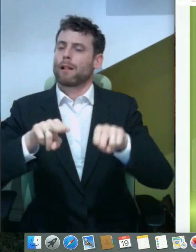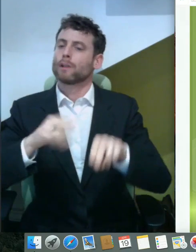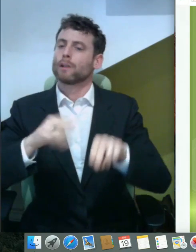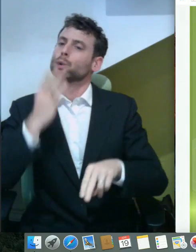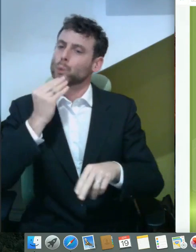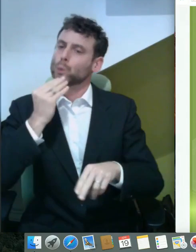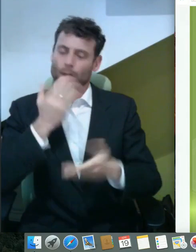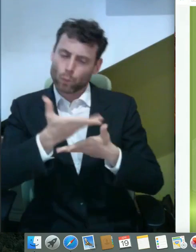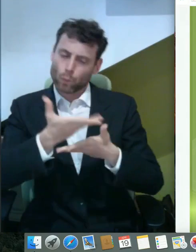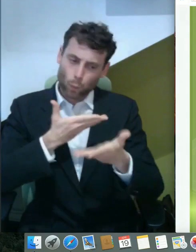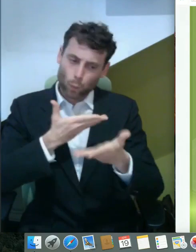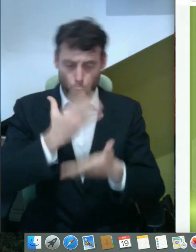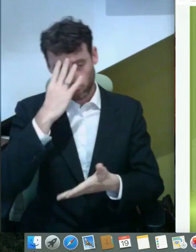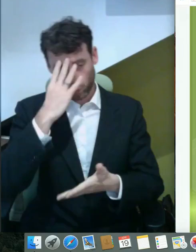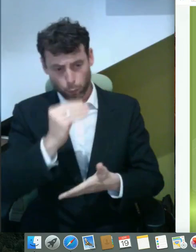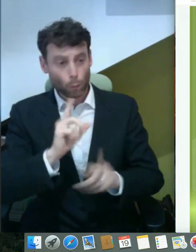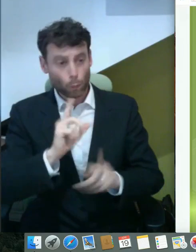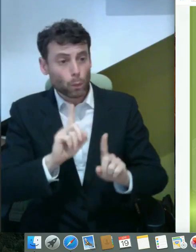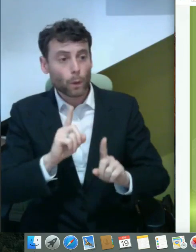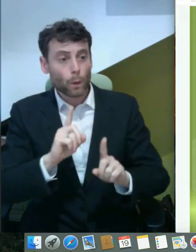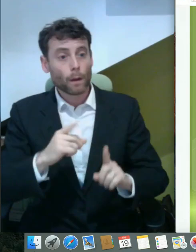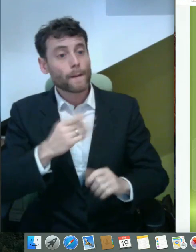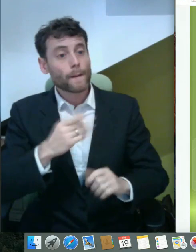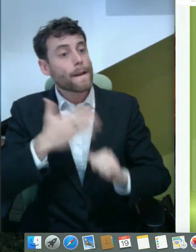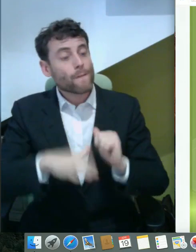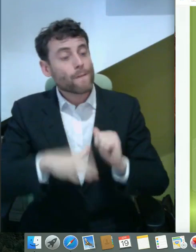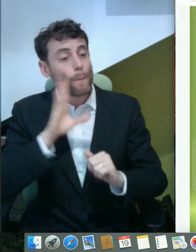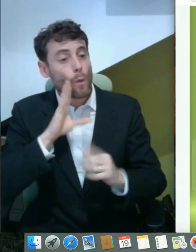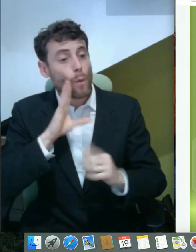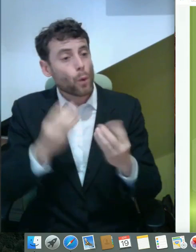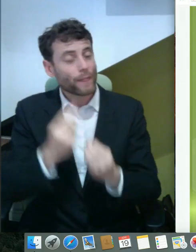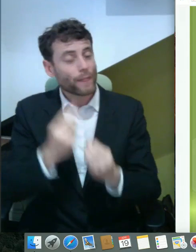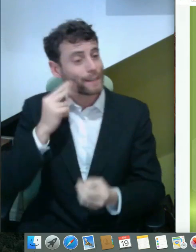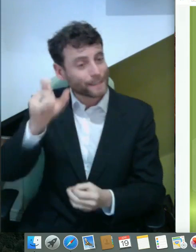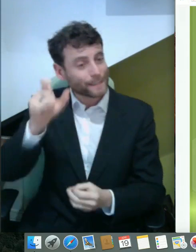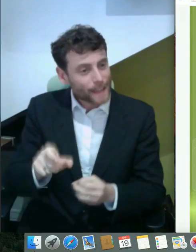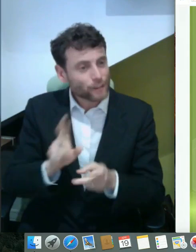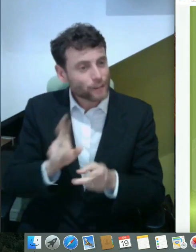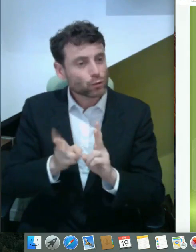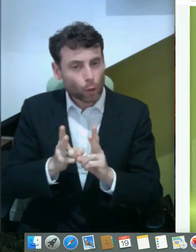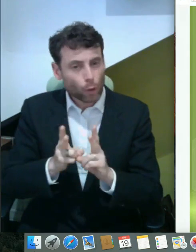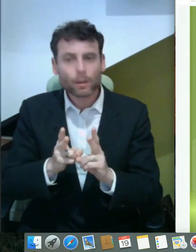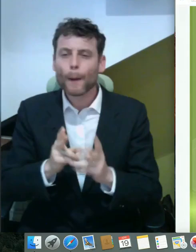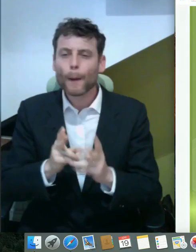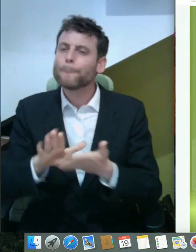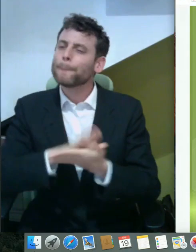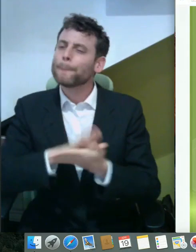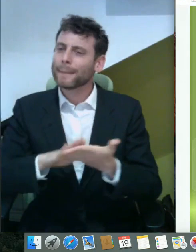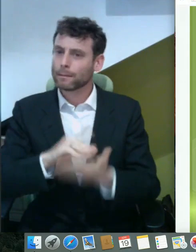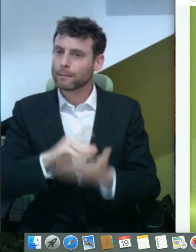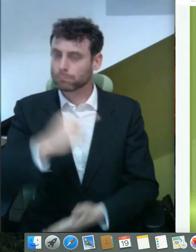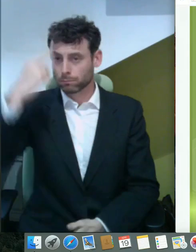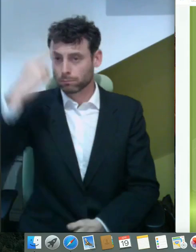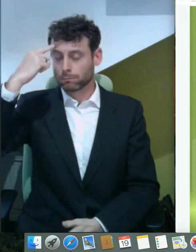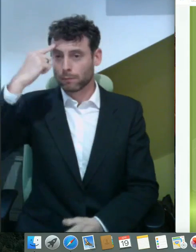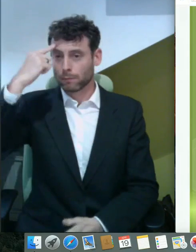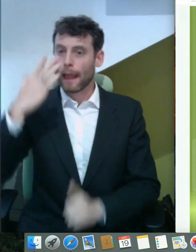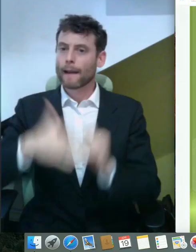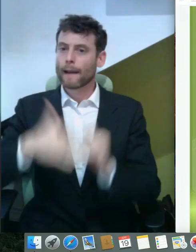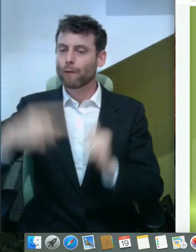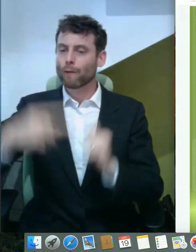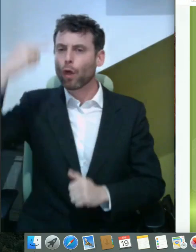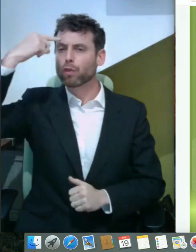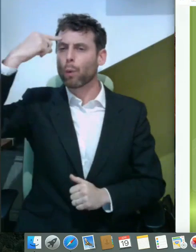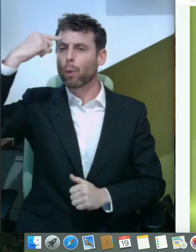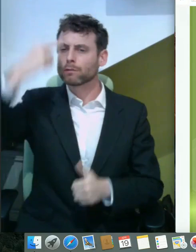involving deaf parties previously, and they will not have thought of a number of different things that we